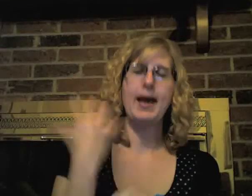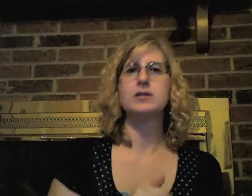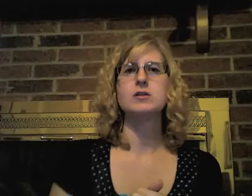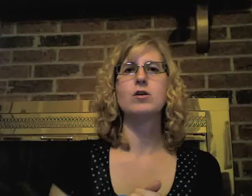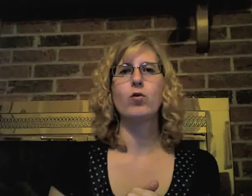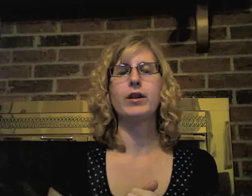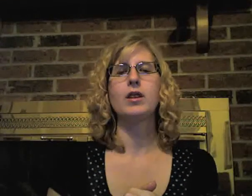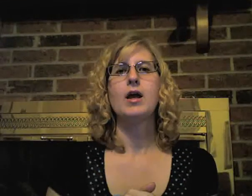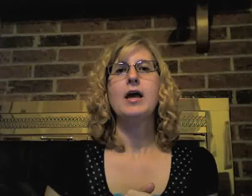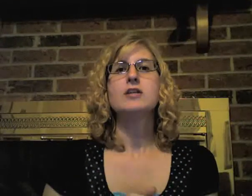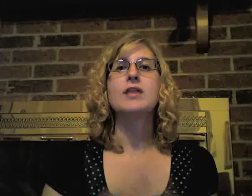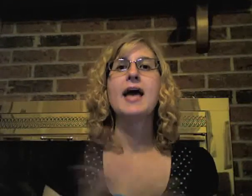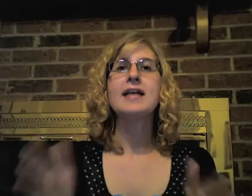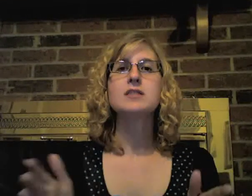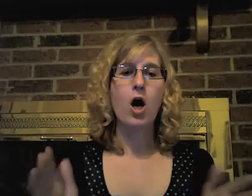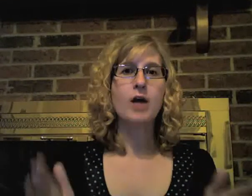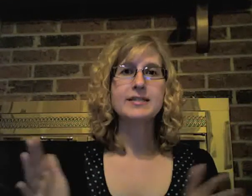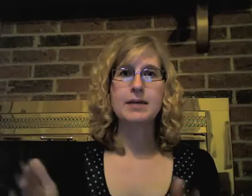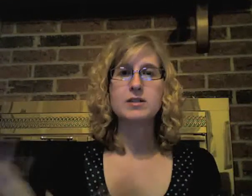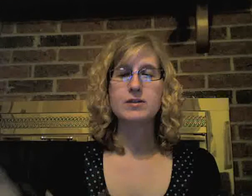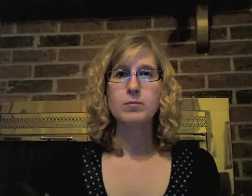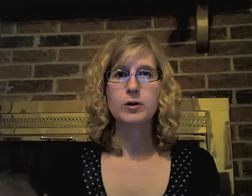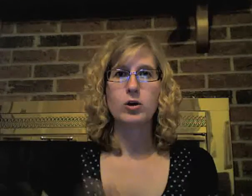all examples of number incorporation, and we use it all the time in